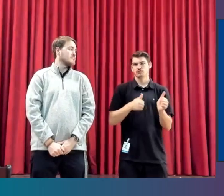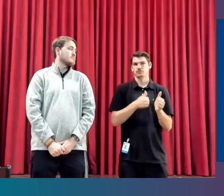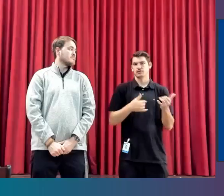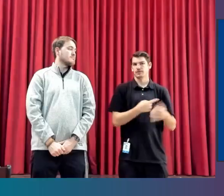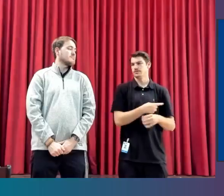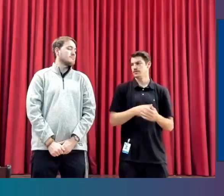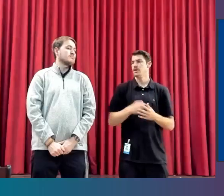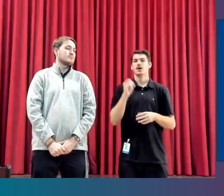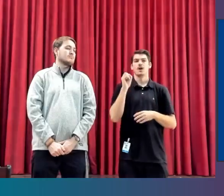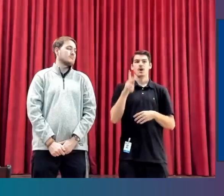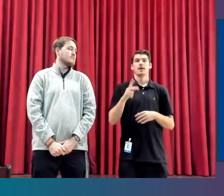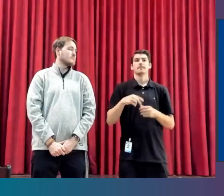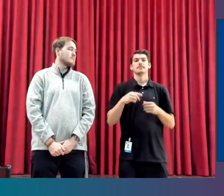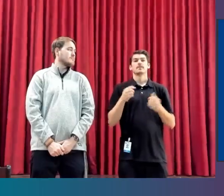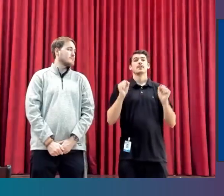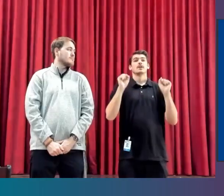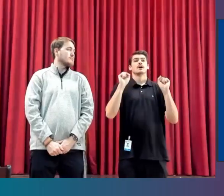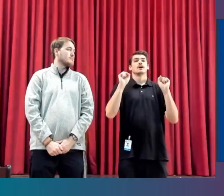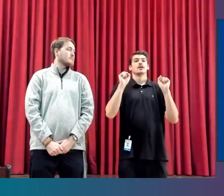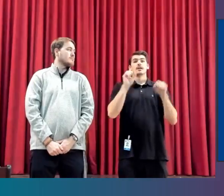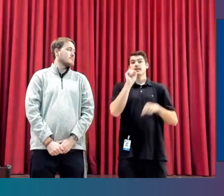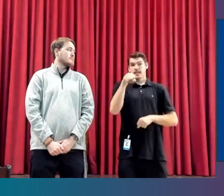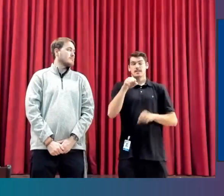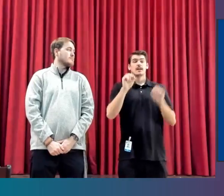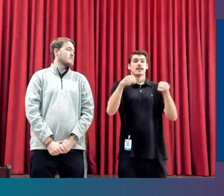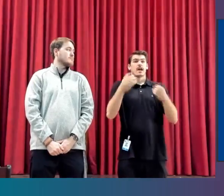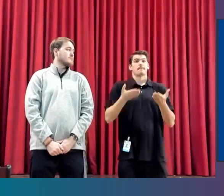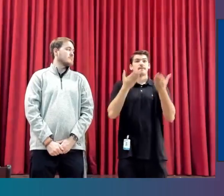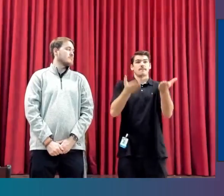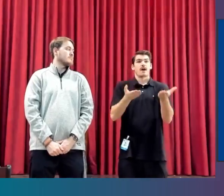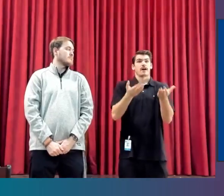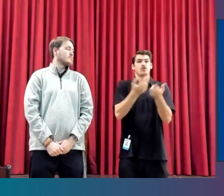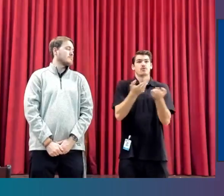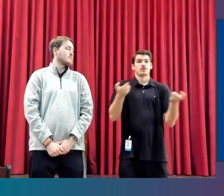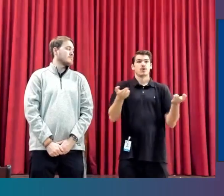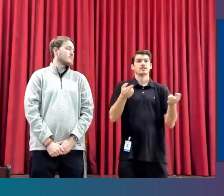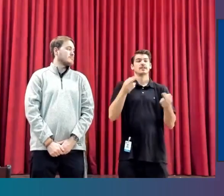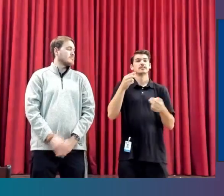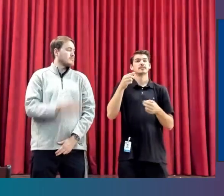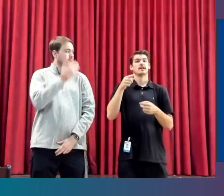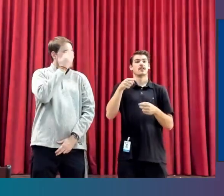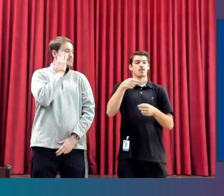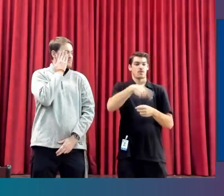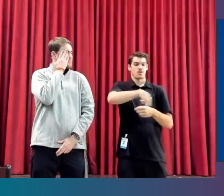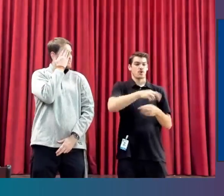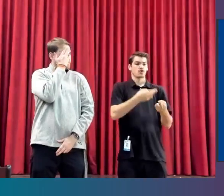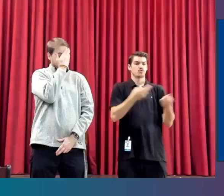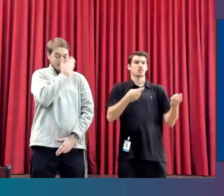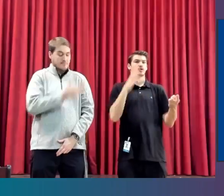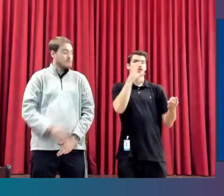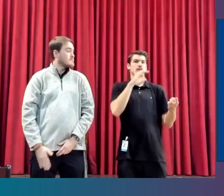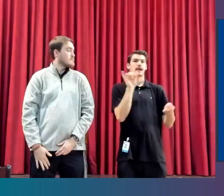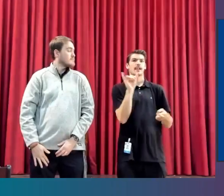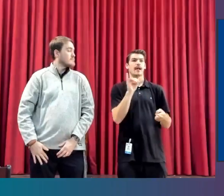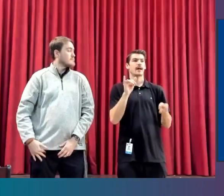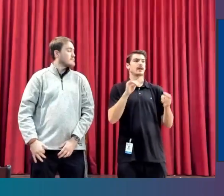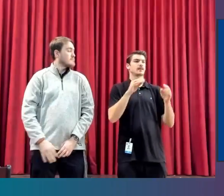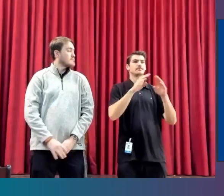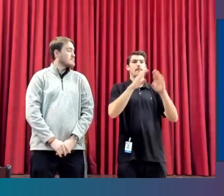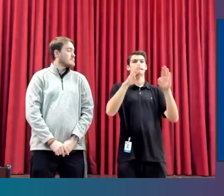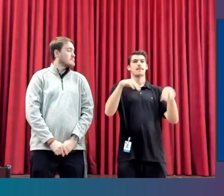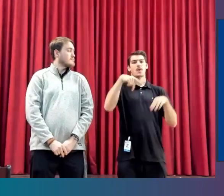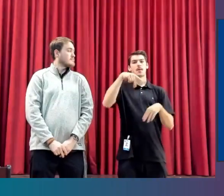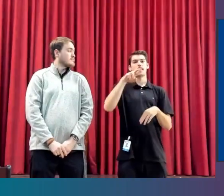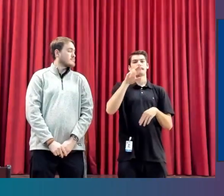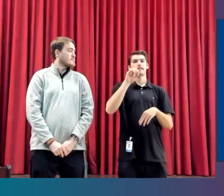resources for? So we can definitely provide you resources, and those resources will look like properties, just maybe in